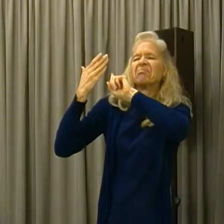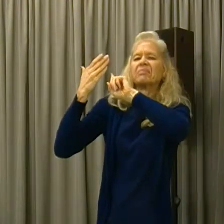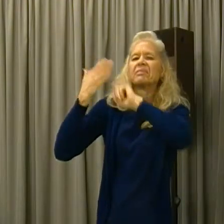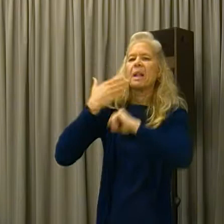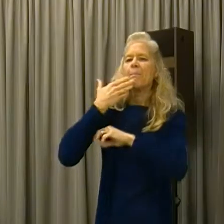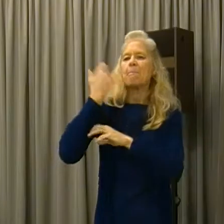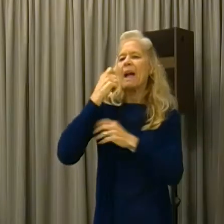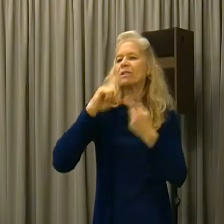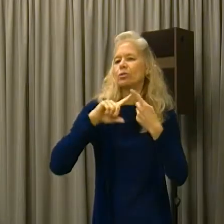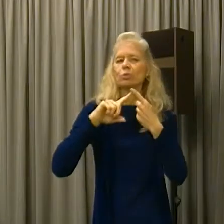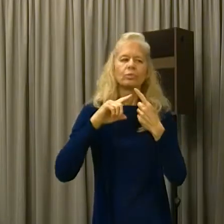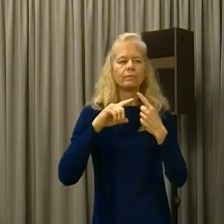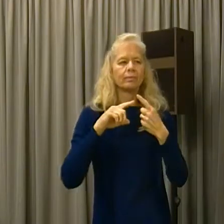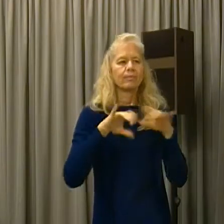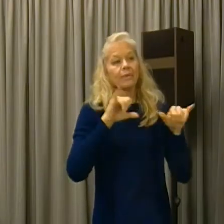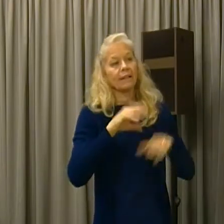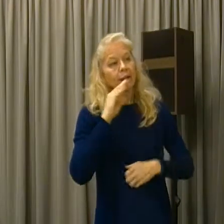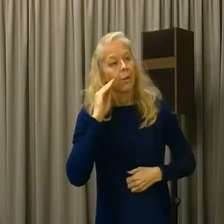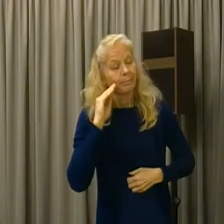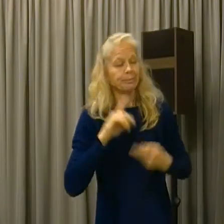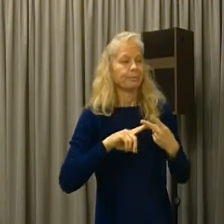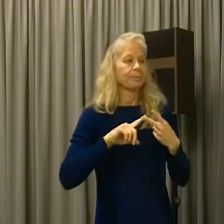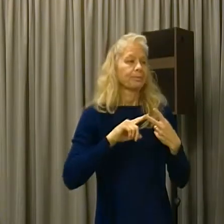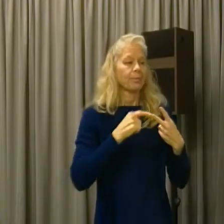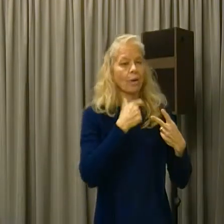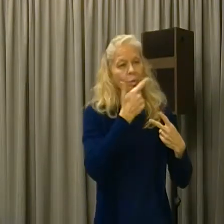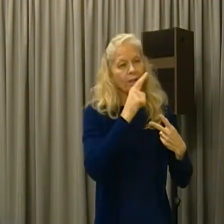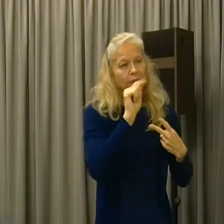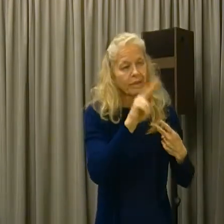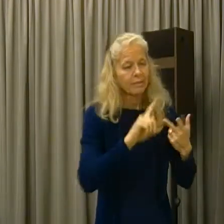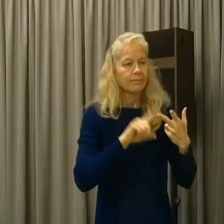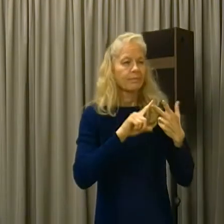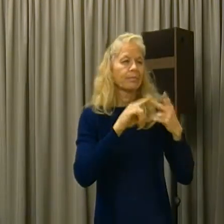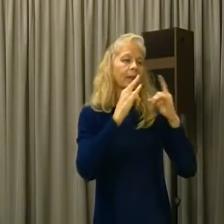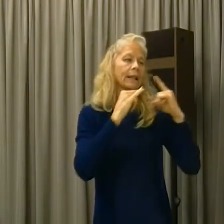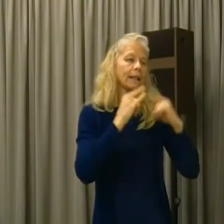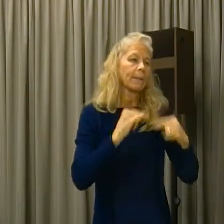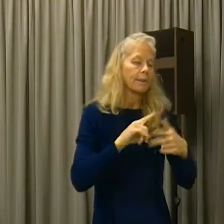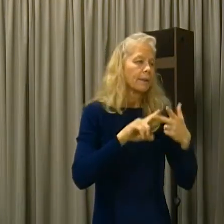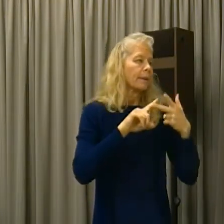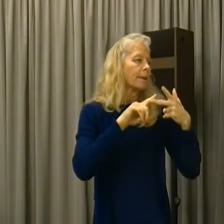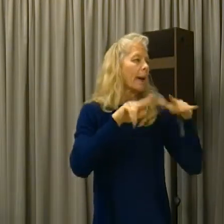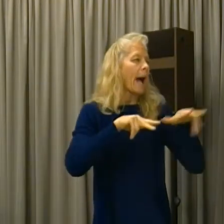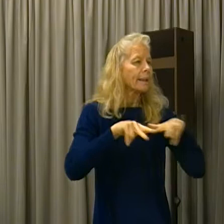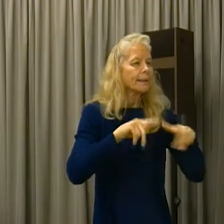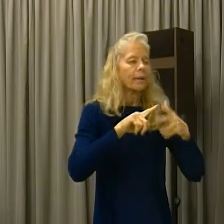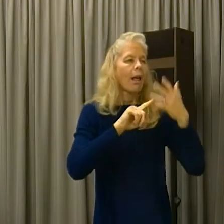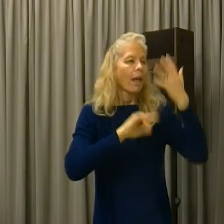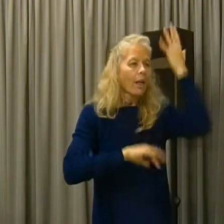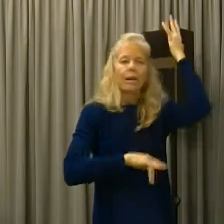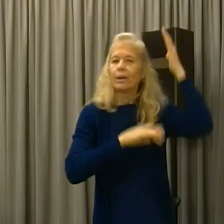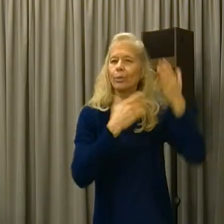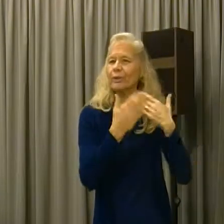There's a problem there. There's something wrong in their thinking. The action is just the result of the thinking.